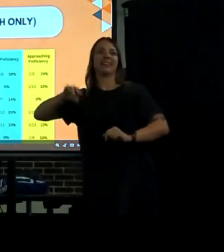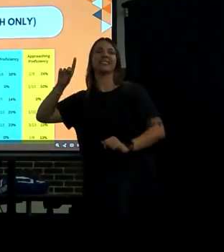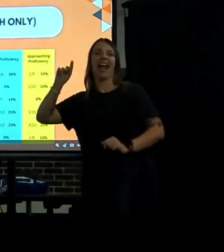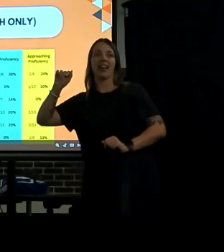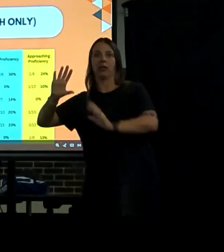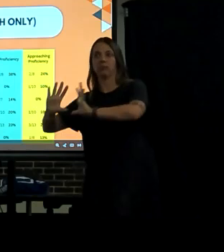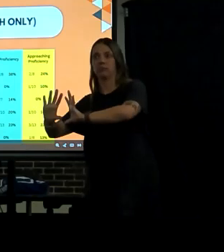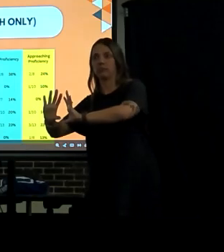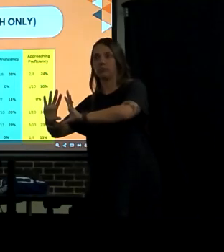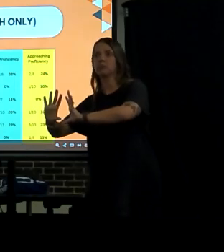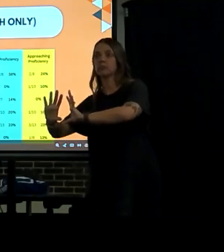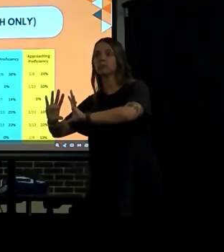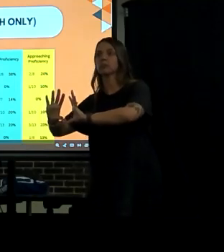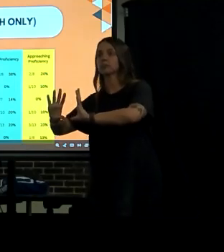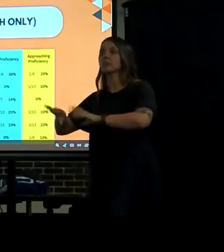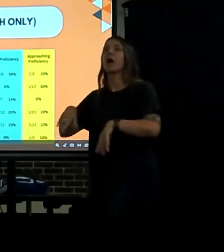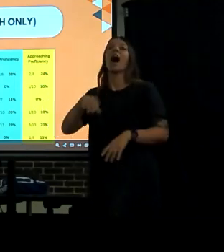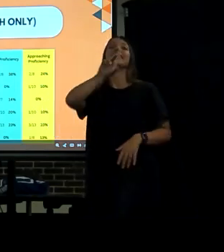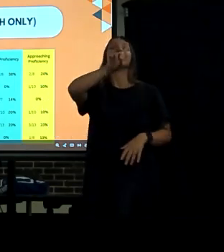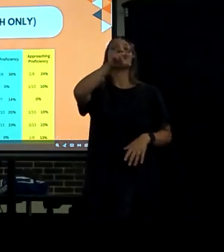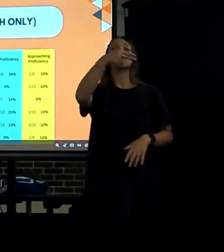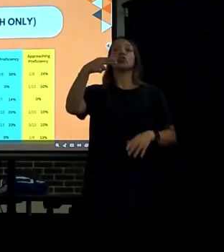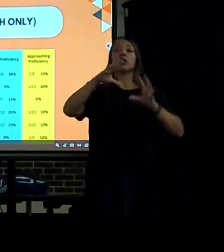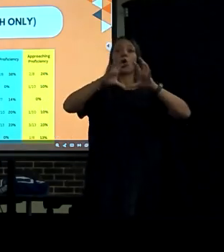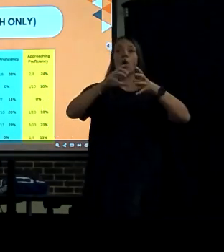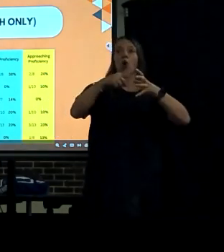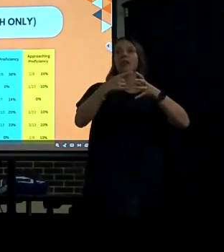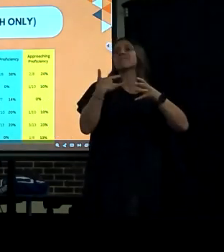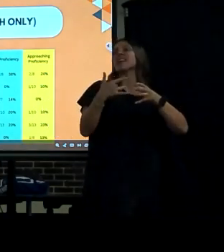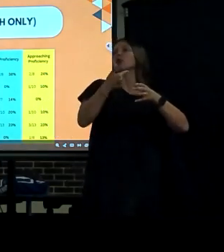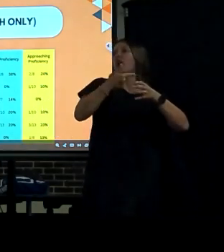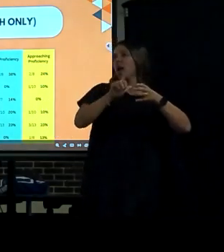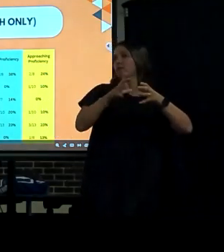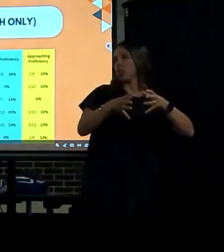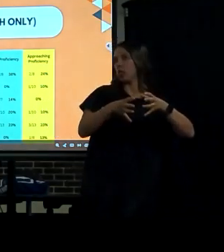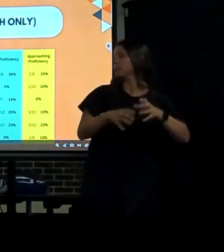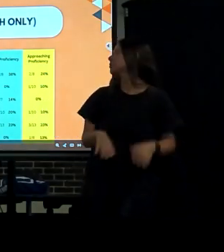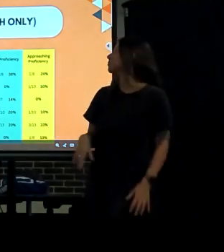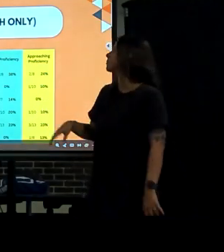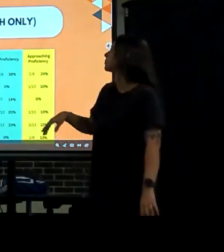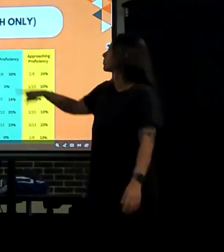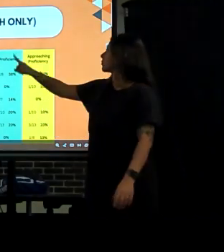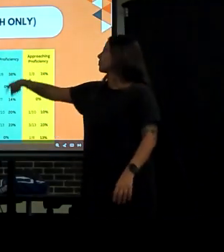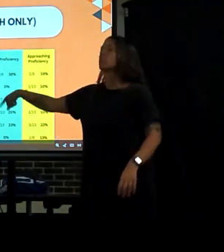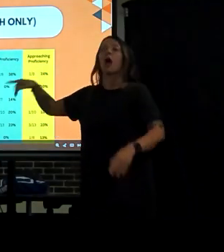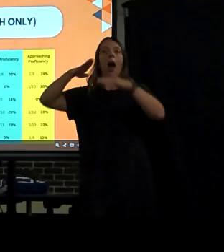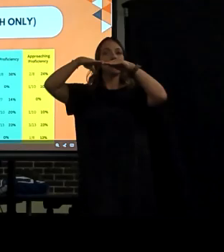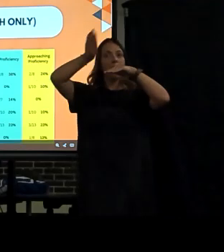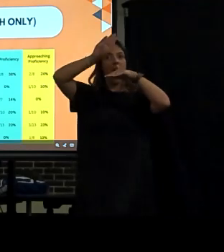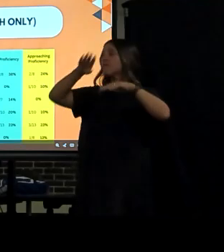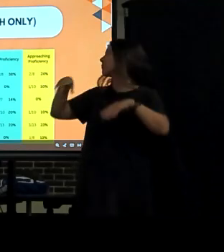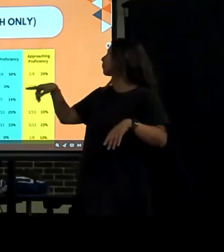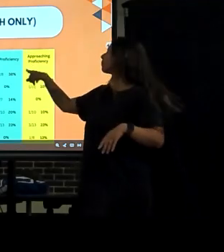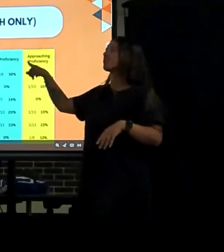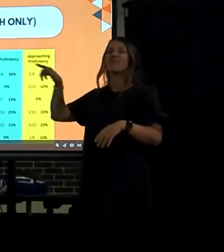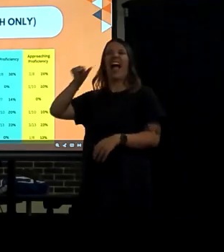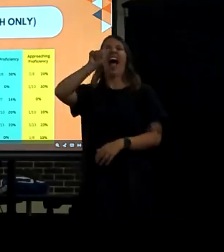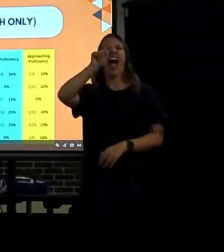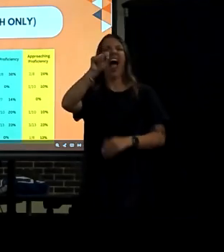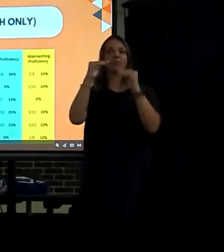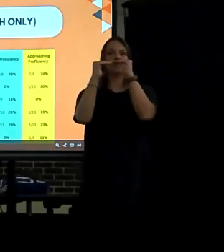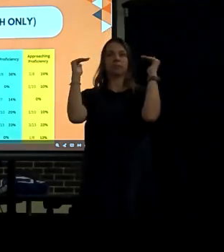show you the DHH eligibility in addition to another one. Okay, so we're going to start there.